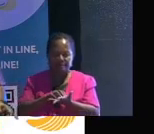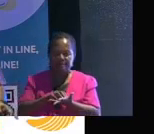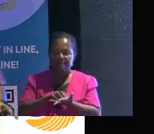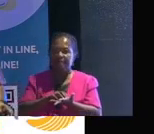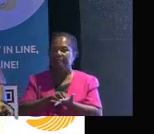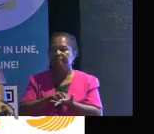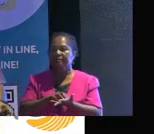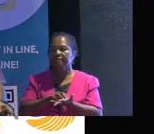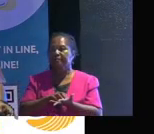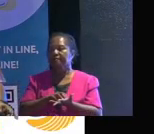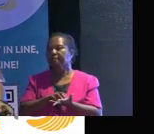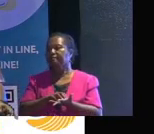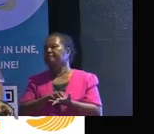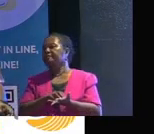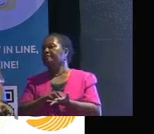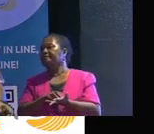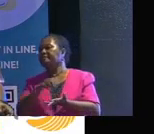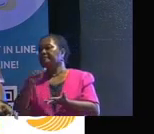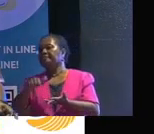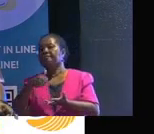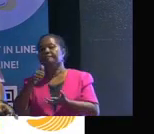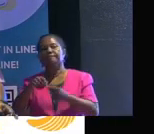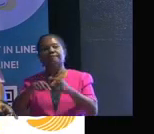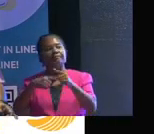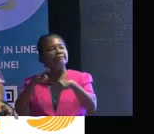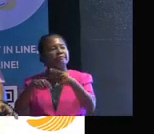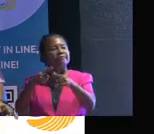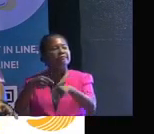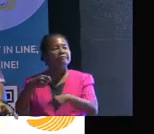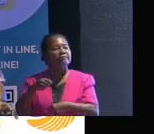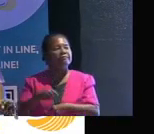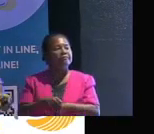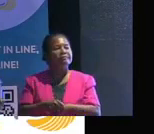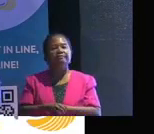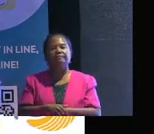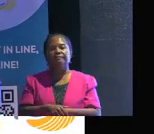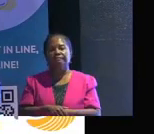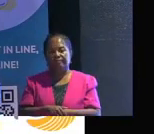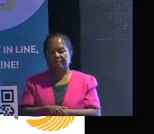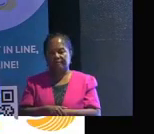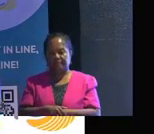Shall we proceed? Am I right?